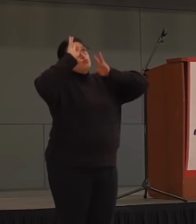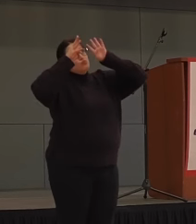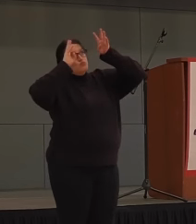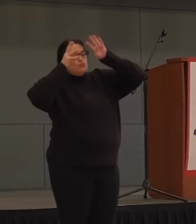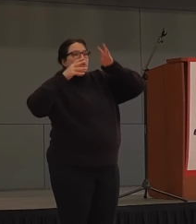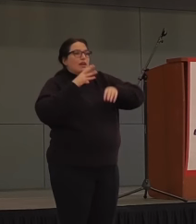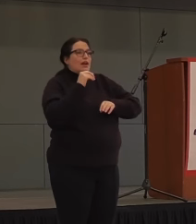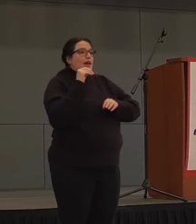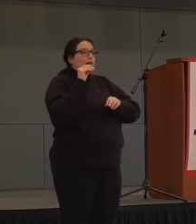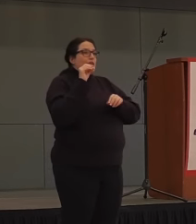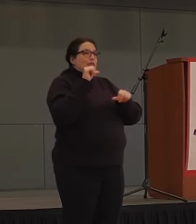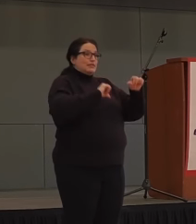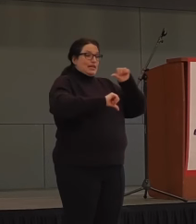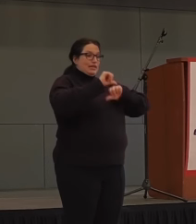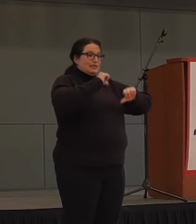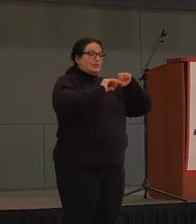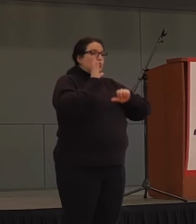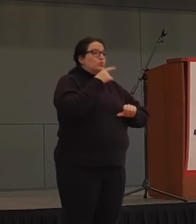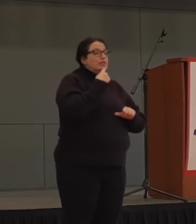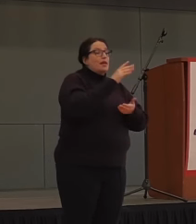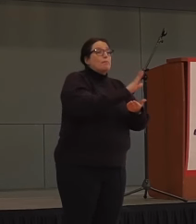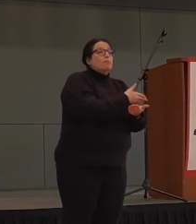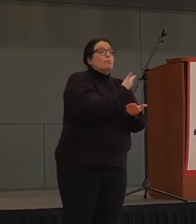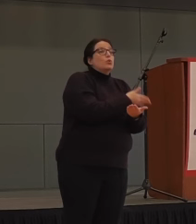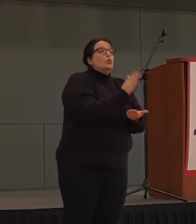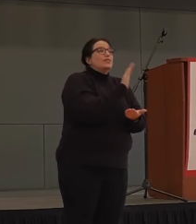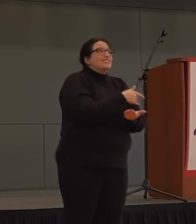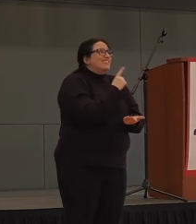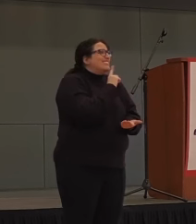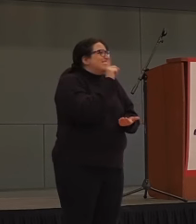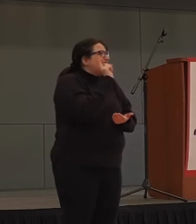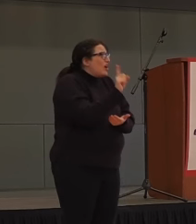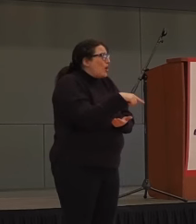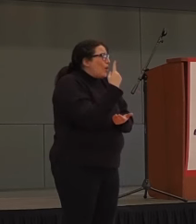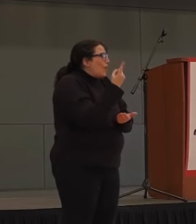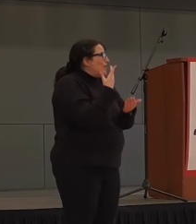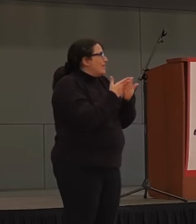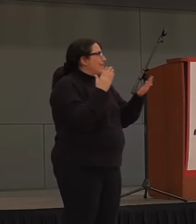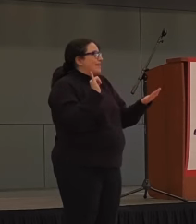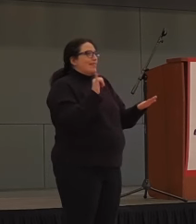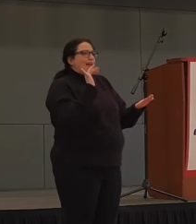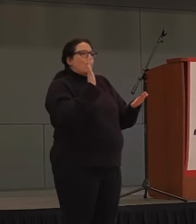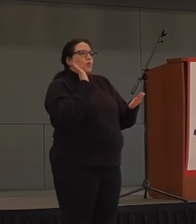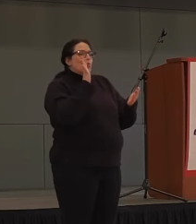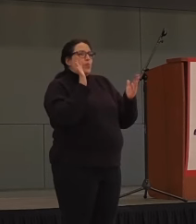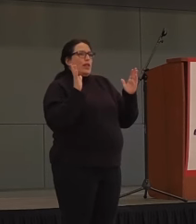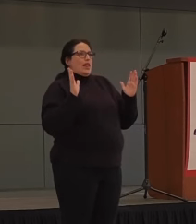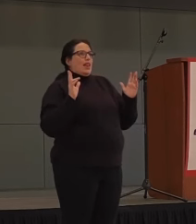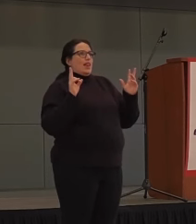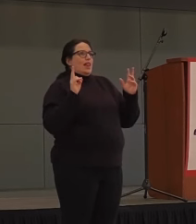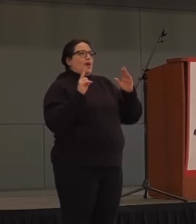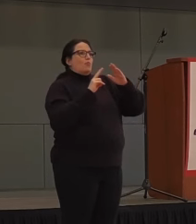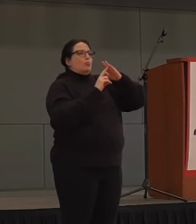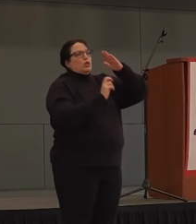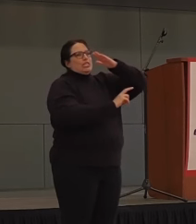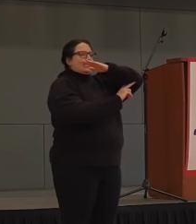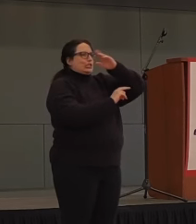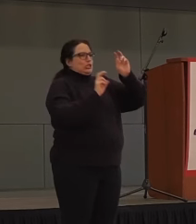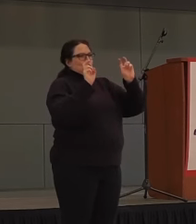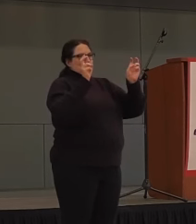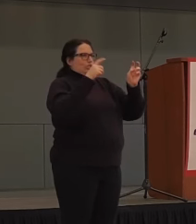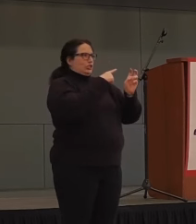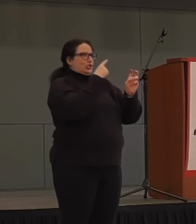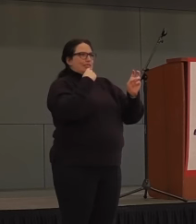say, scientists say, is the only thing that will bridge both hemispheres of the